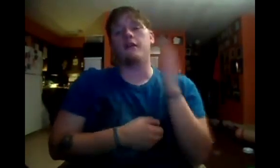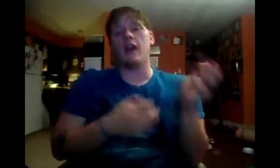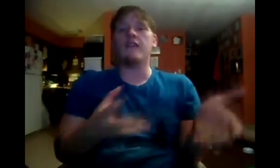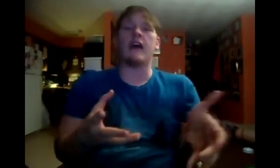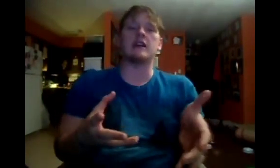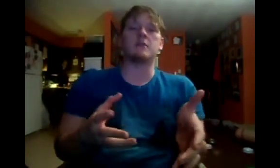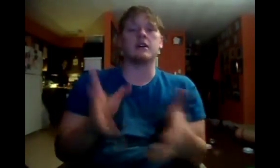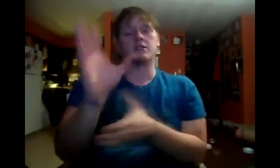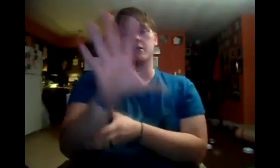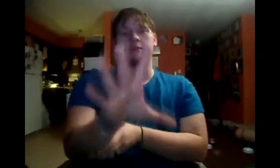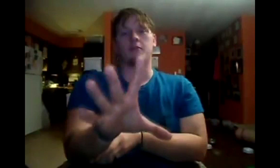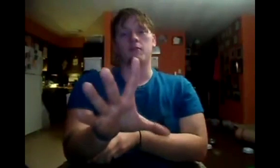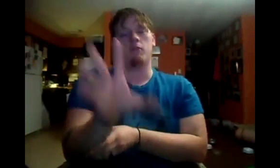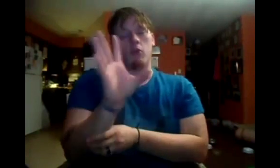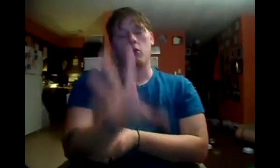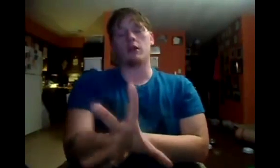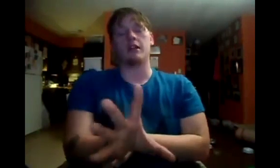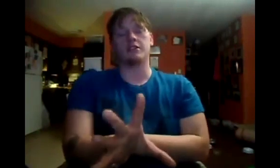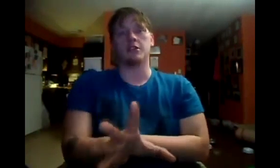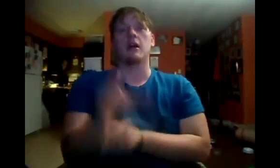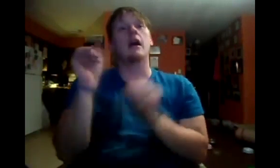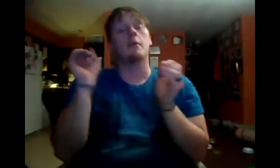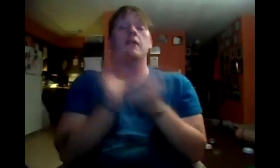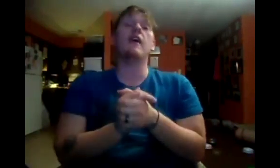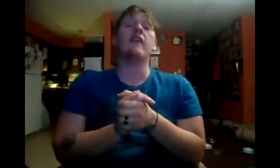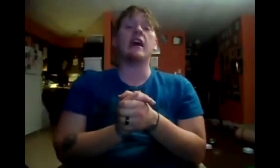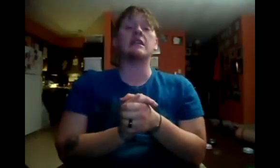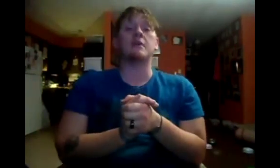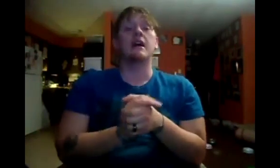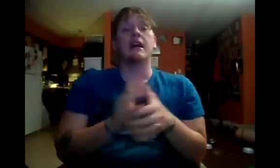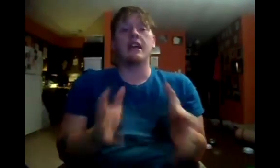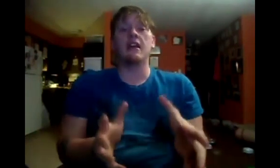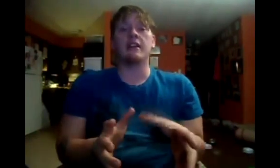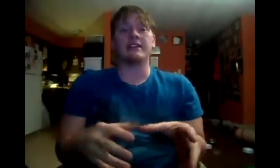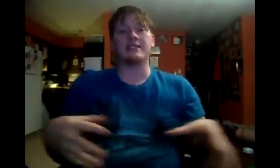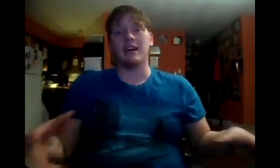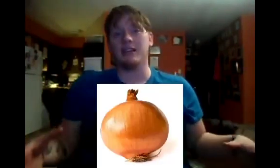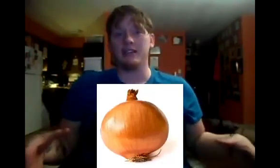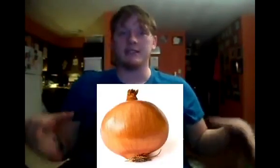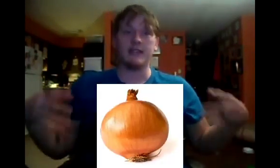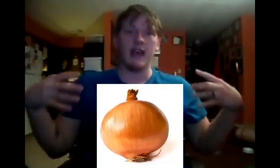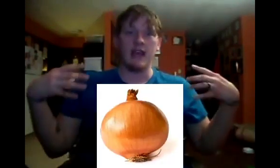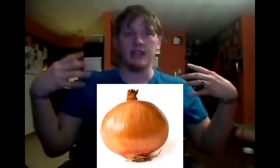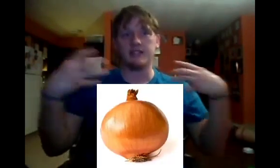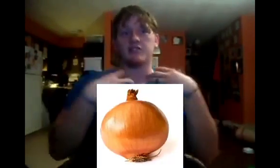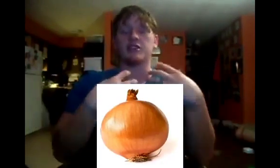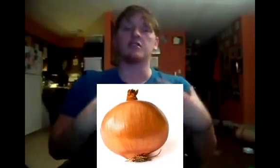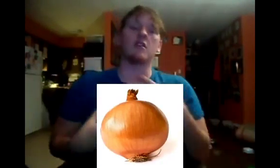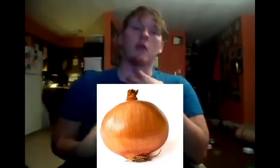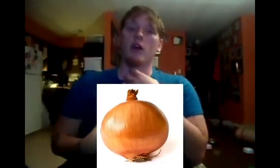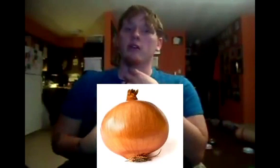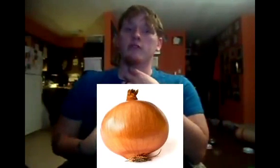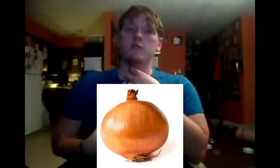If you have asthma, excuse me, poorly done joke, but if you have asthma, eat onions. Onions, they ease constriction of your bronchial